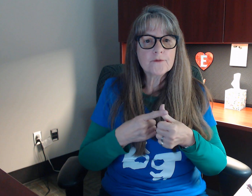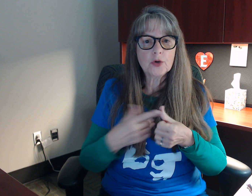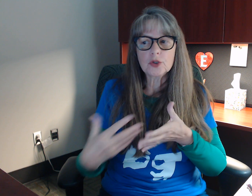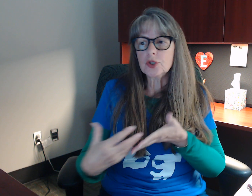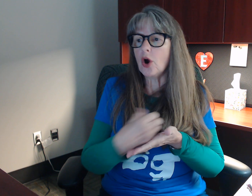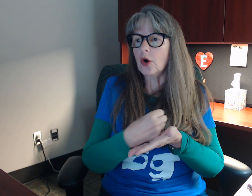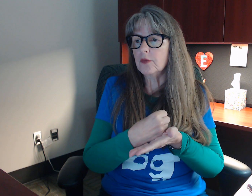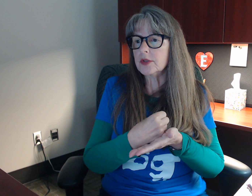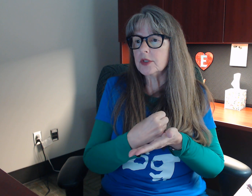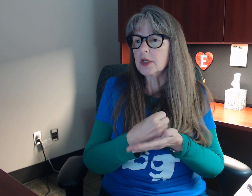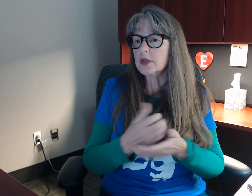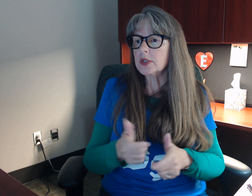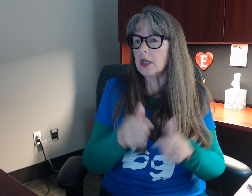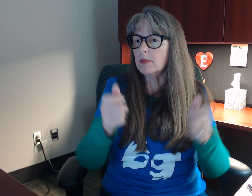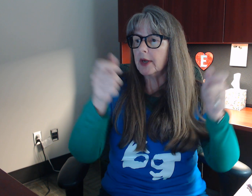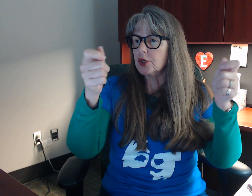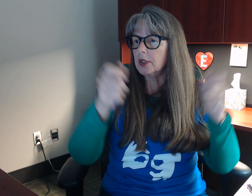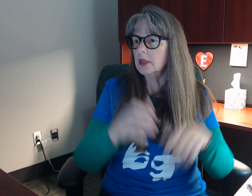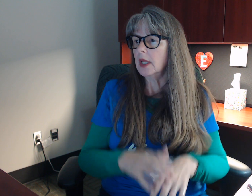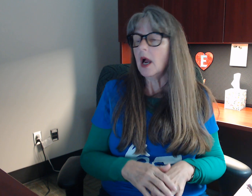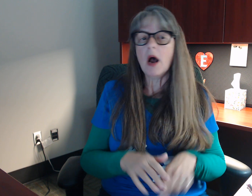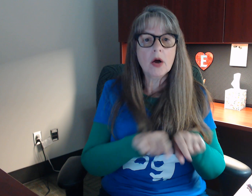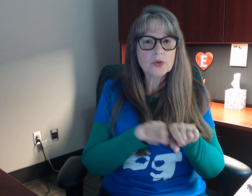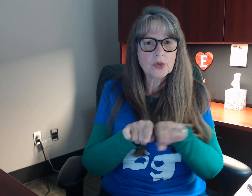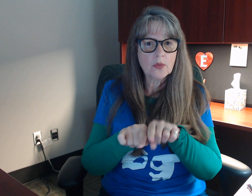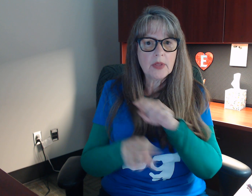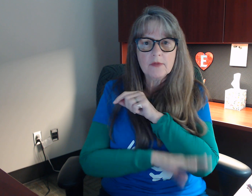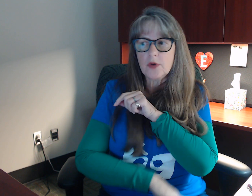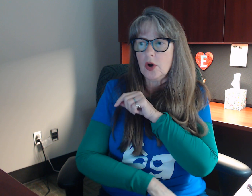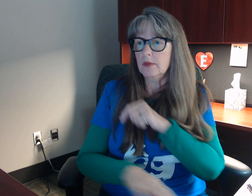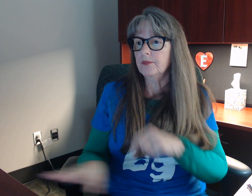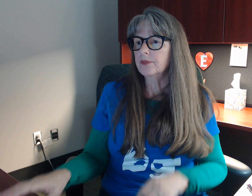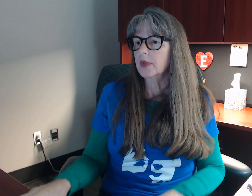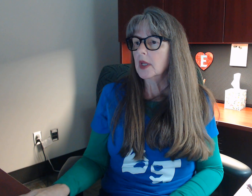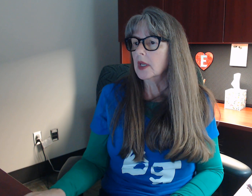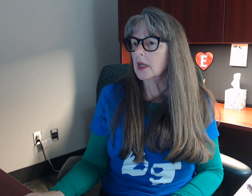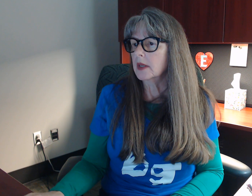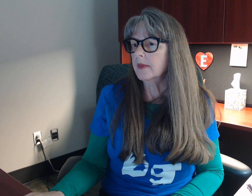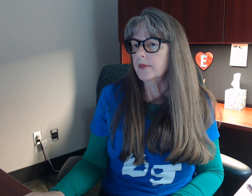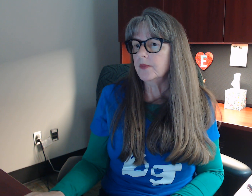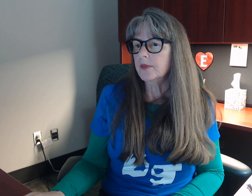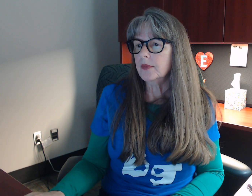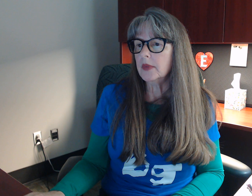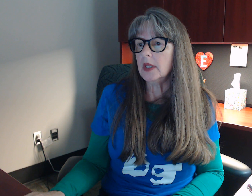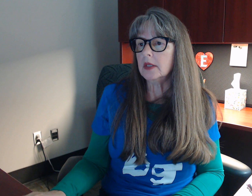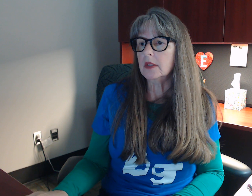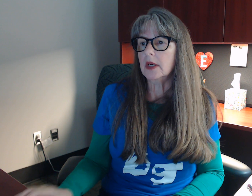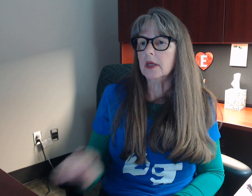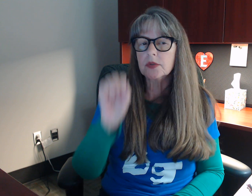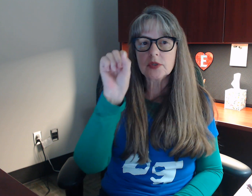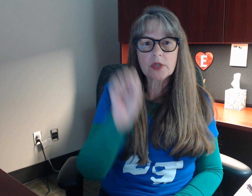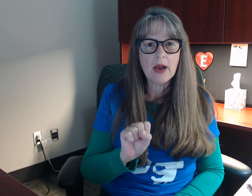first harvest celebration also in the fall. Um, in South